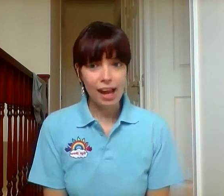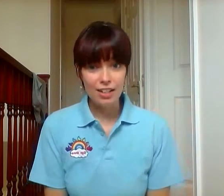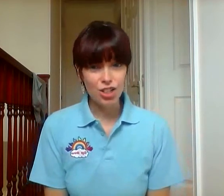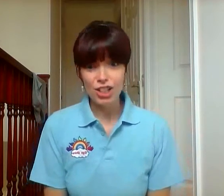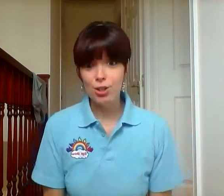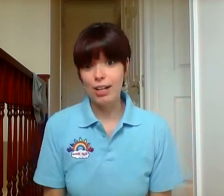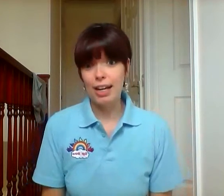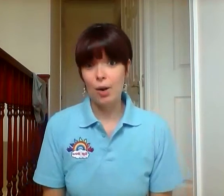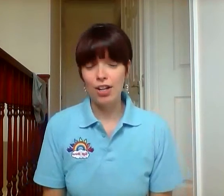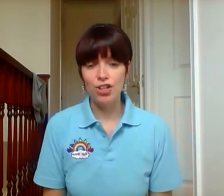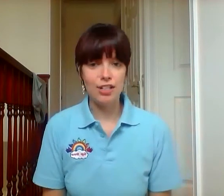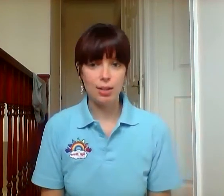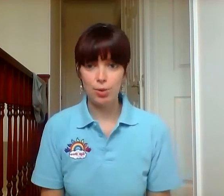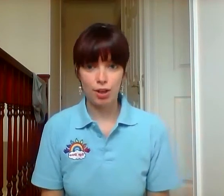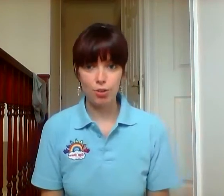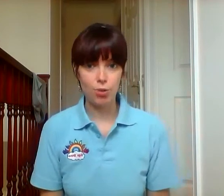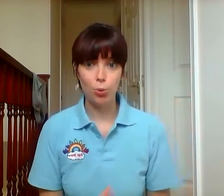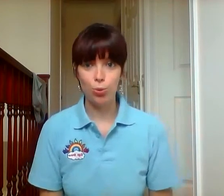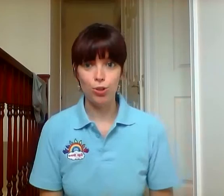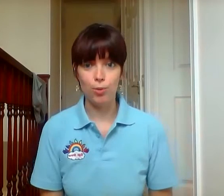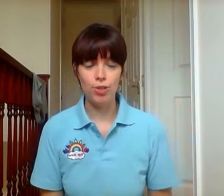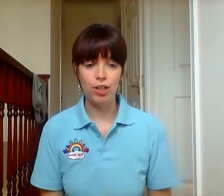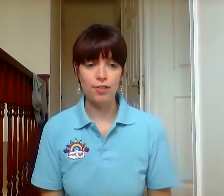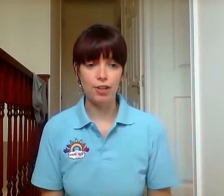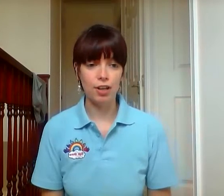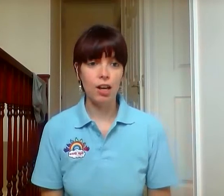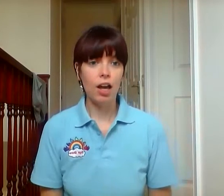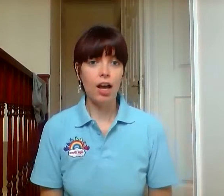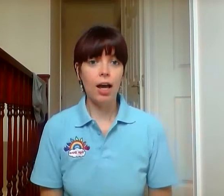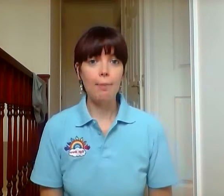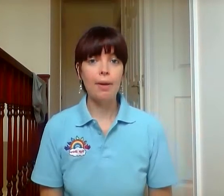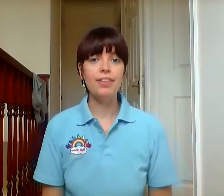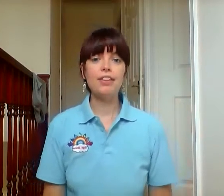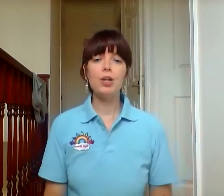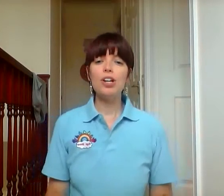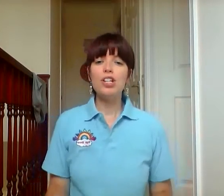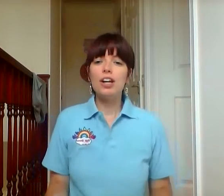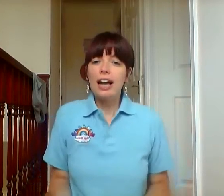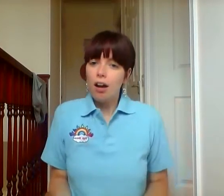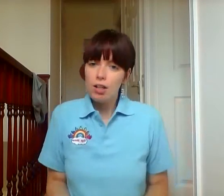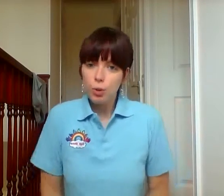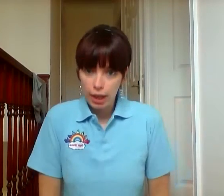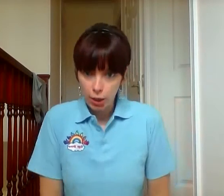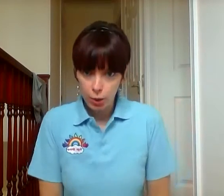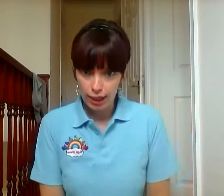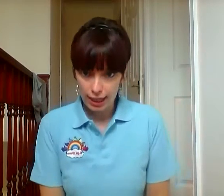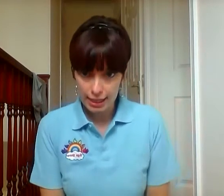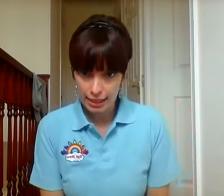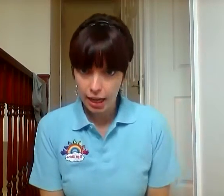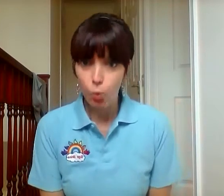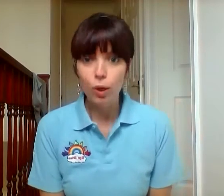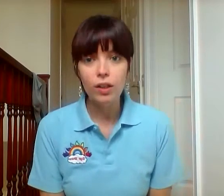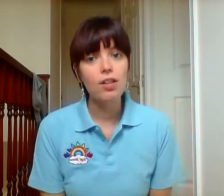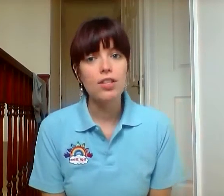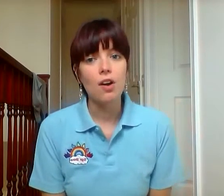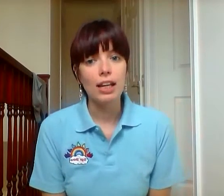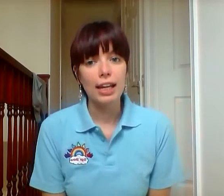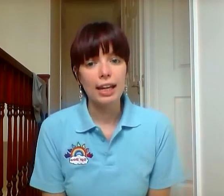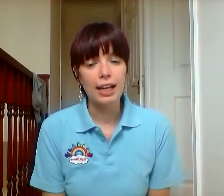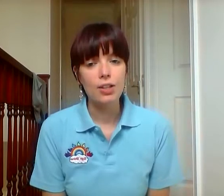And she's 3 now, and she still signs all the time. She loves to sign. The other question I get asked quite a lot is, will signing